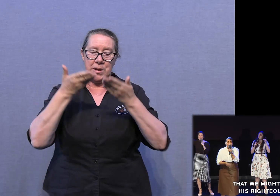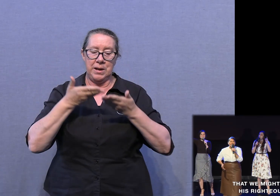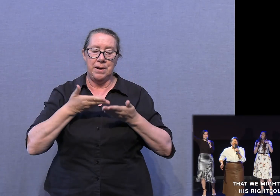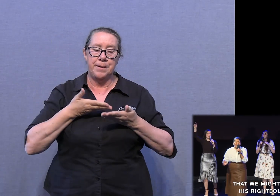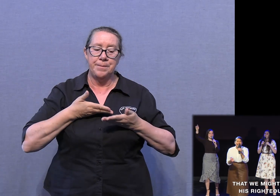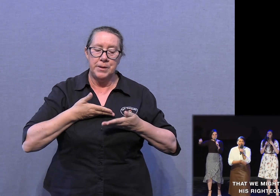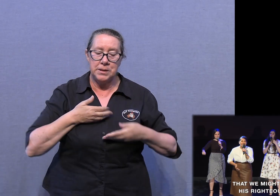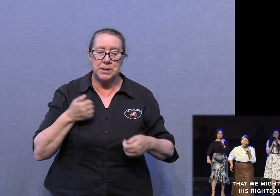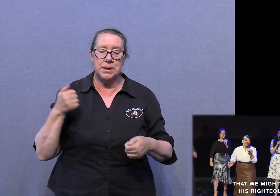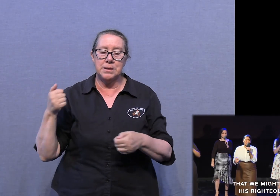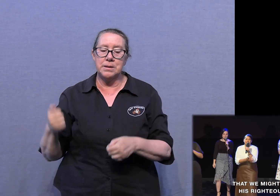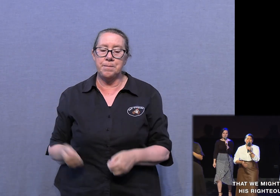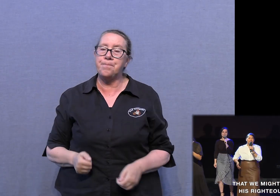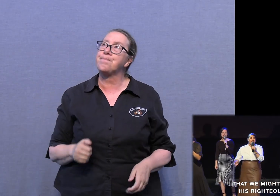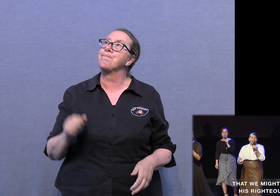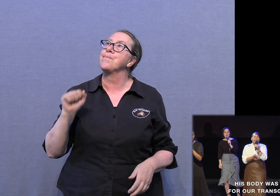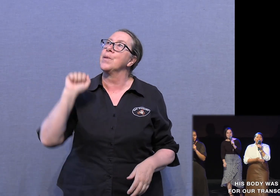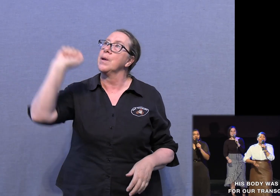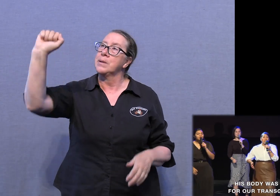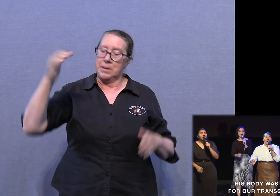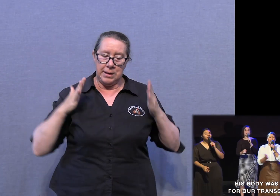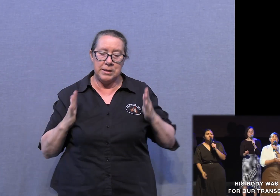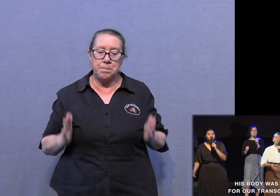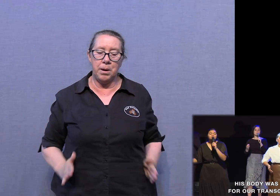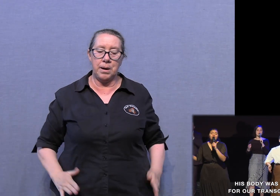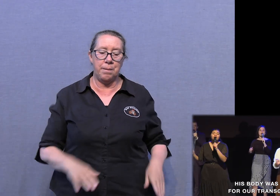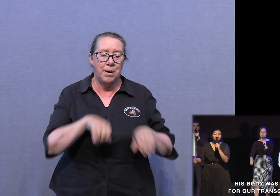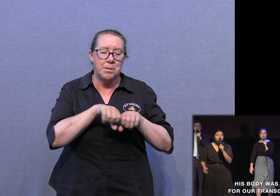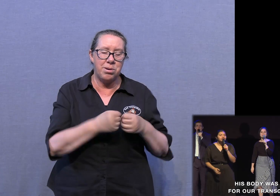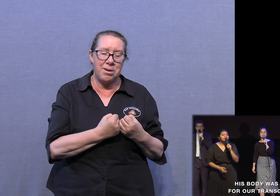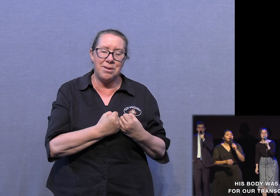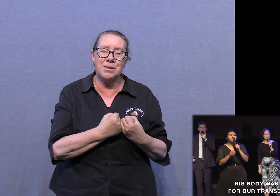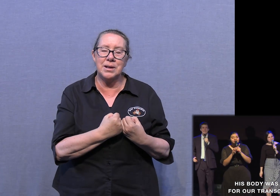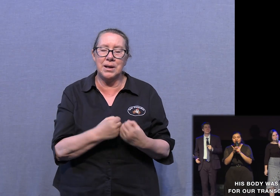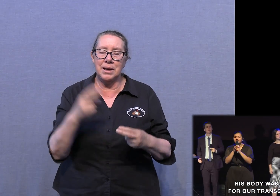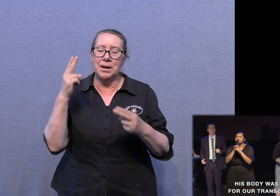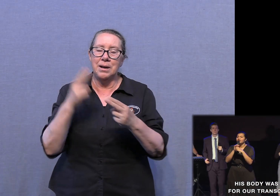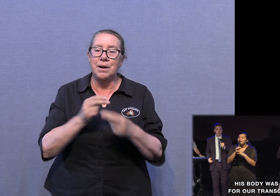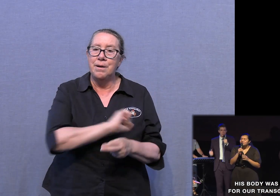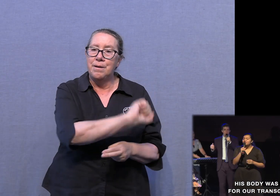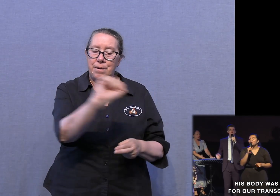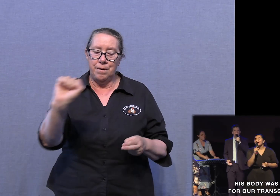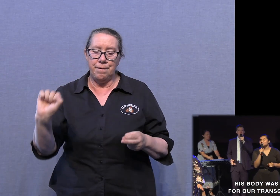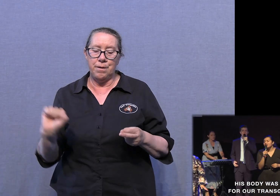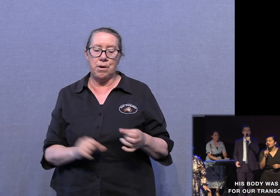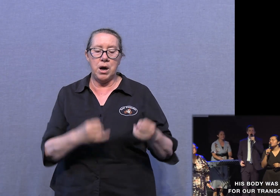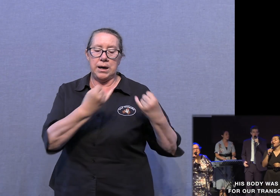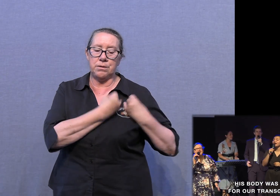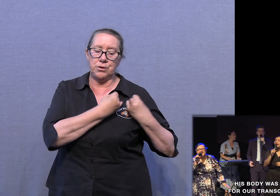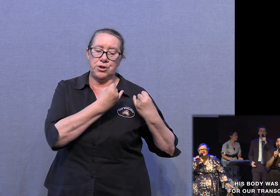His righteousness. His body was broken for